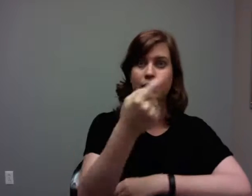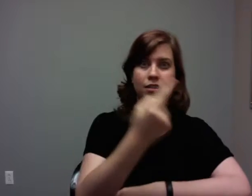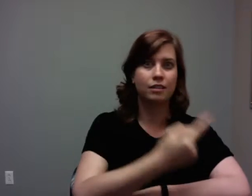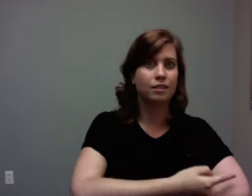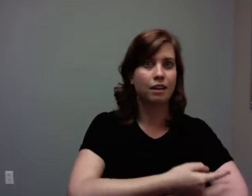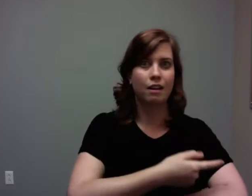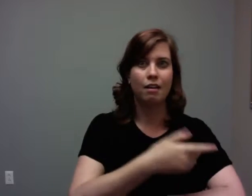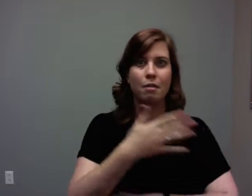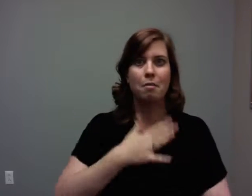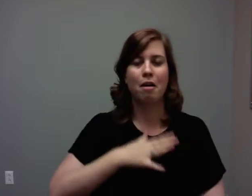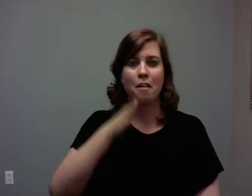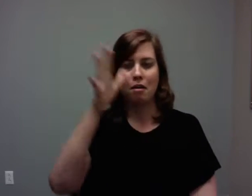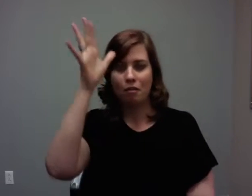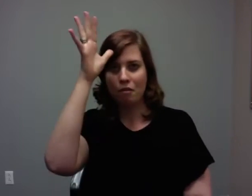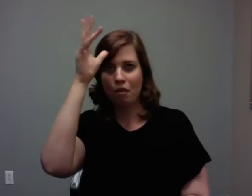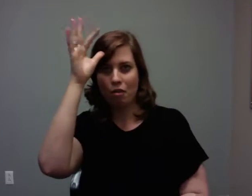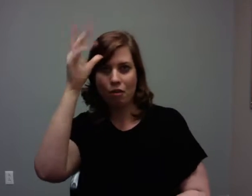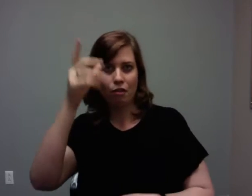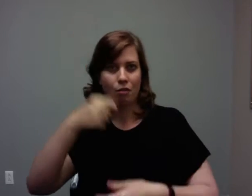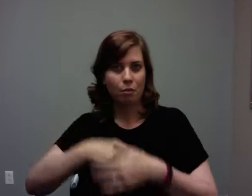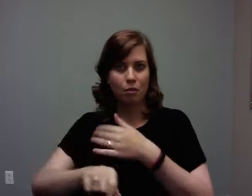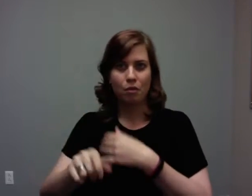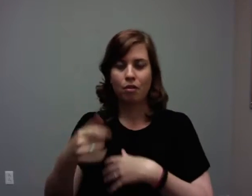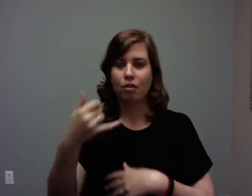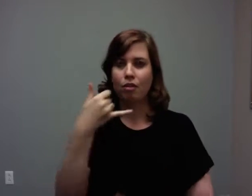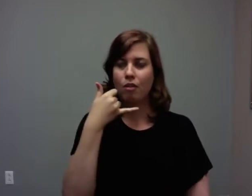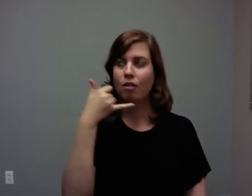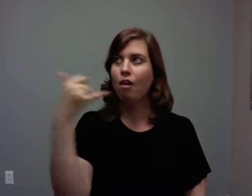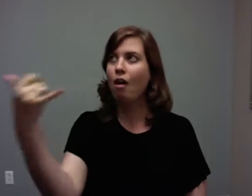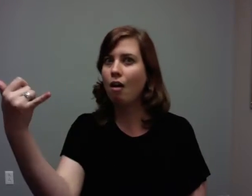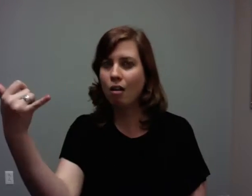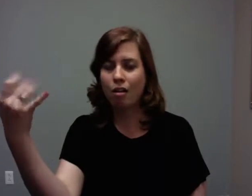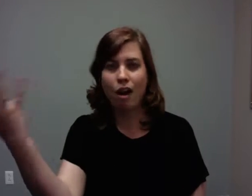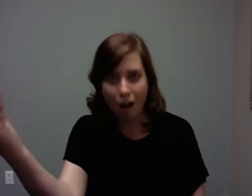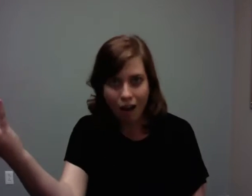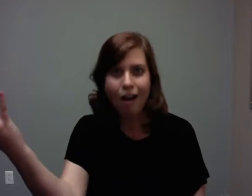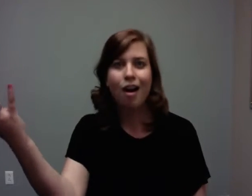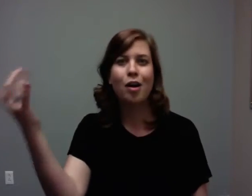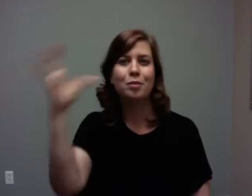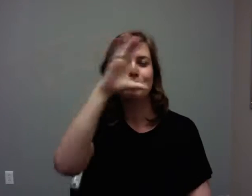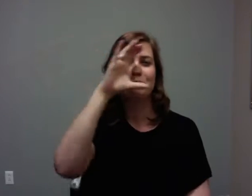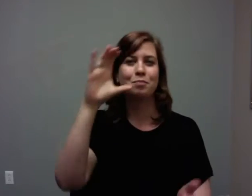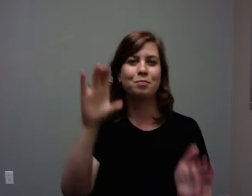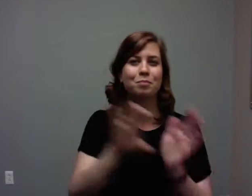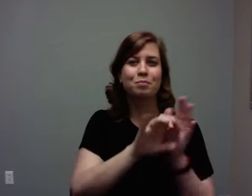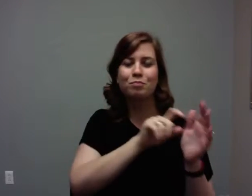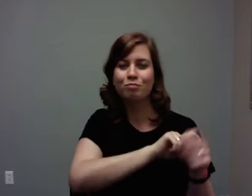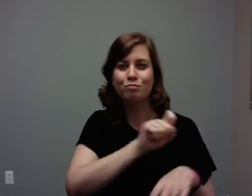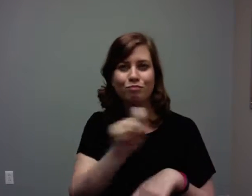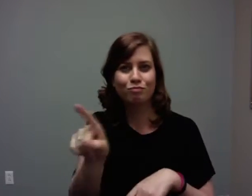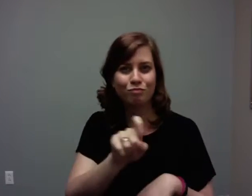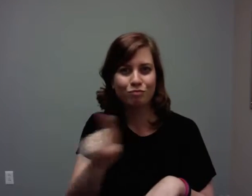phone, and I was able to send him some pictures. He was able to look at those pictures,